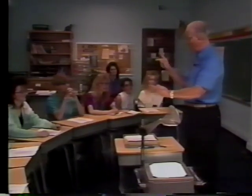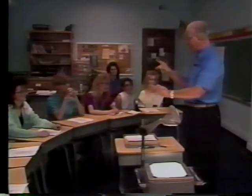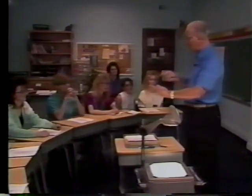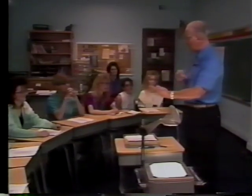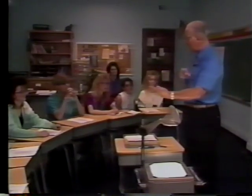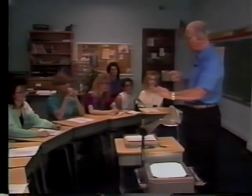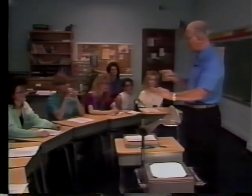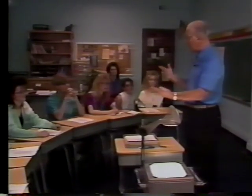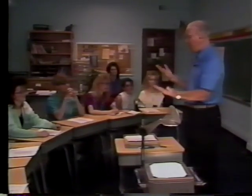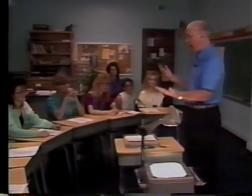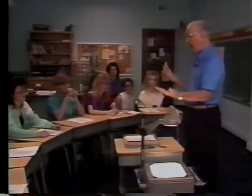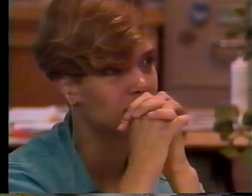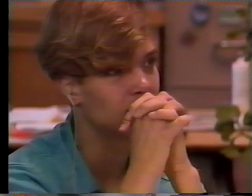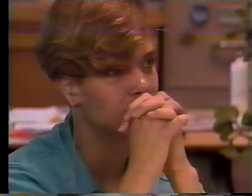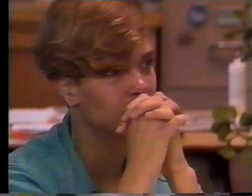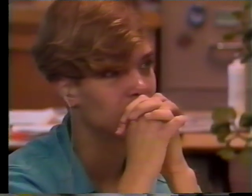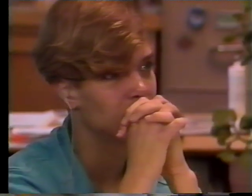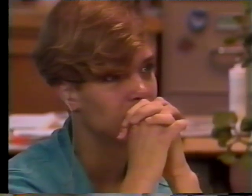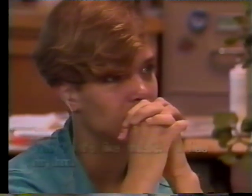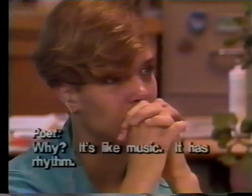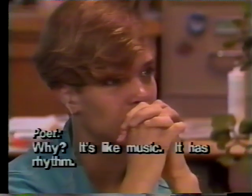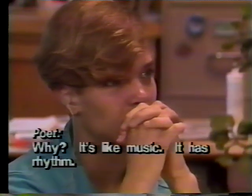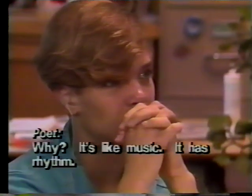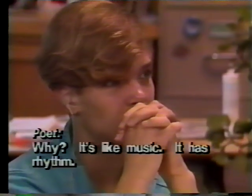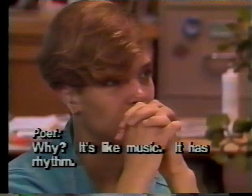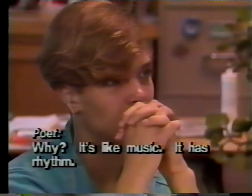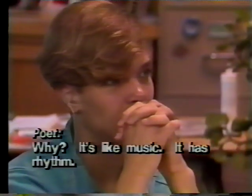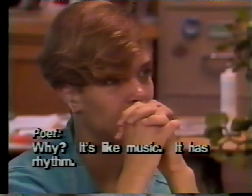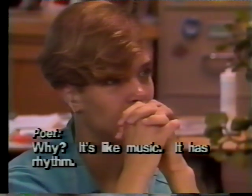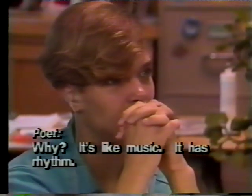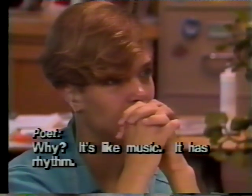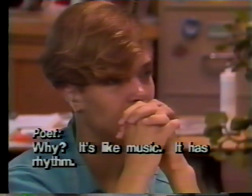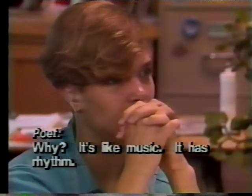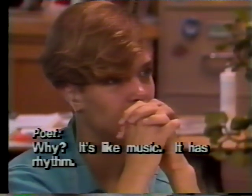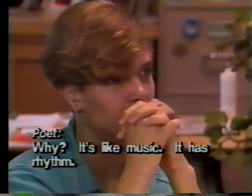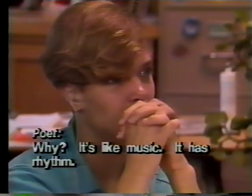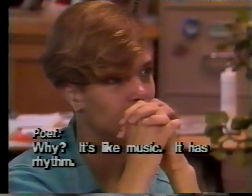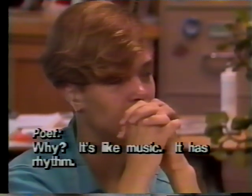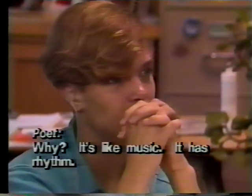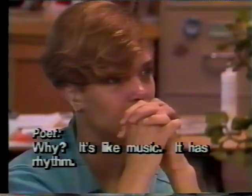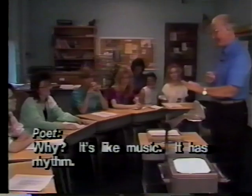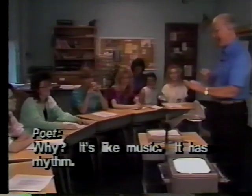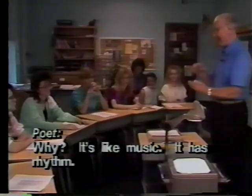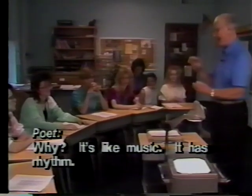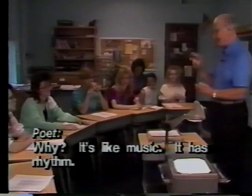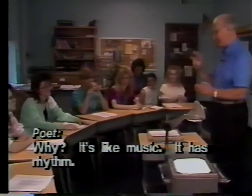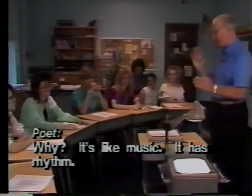Poetry. Why? It's like music. Has a rhythm. Has a